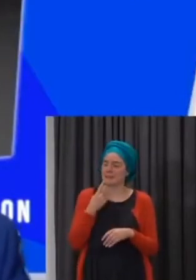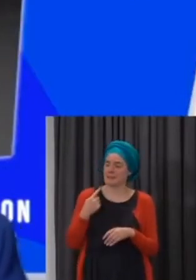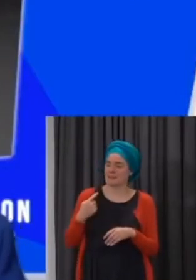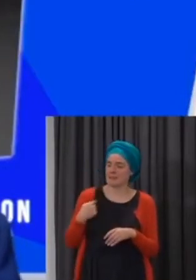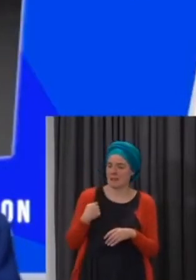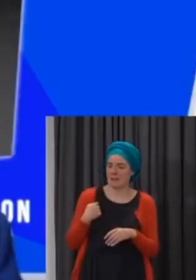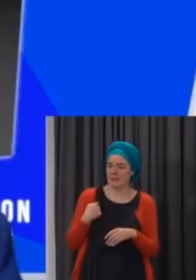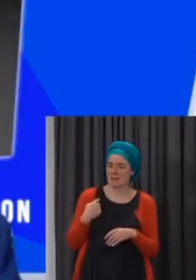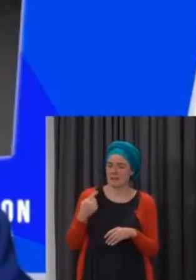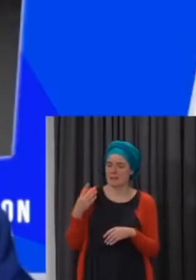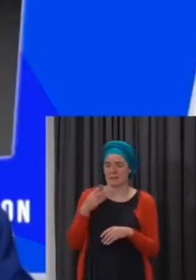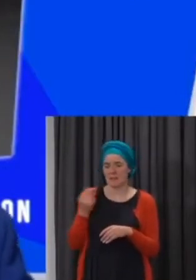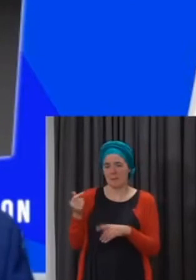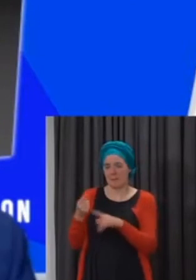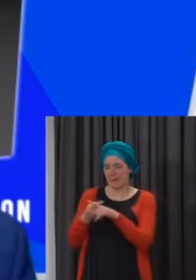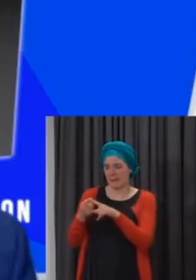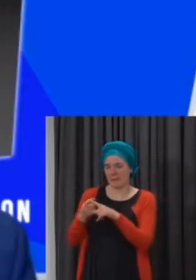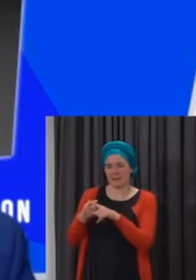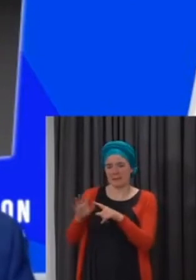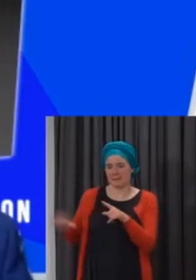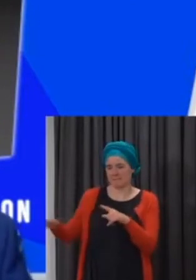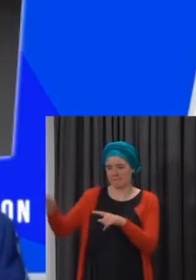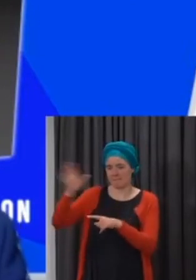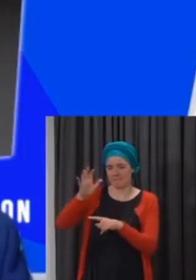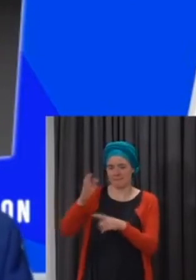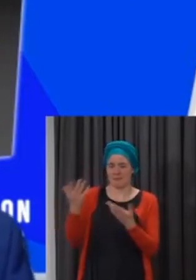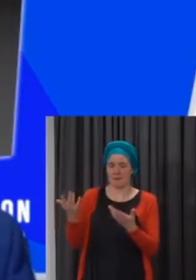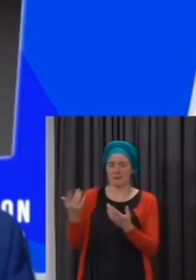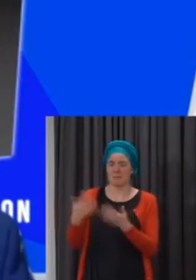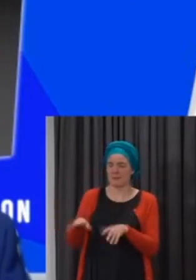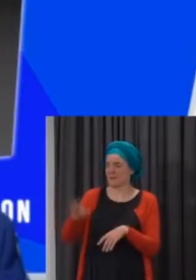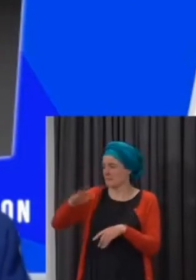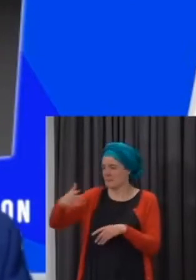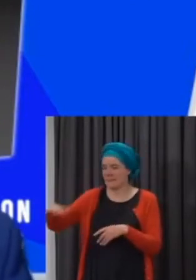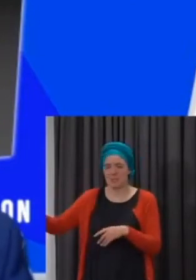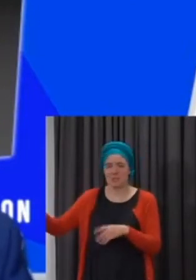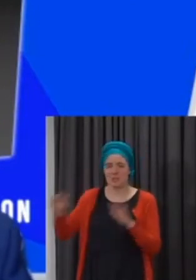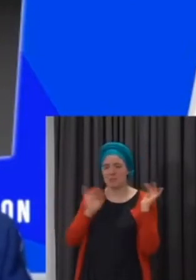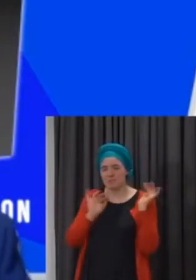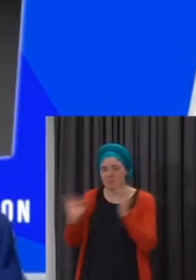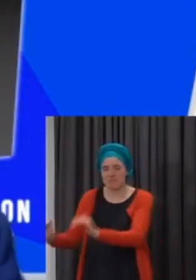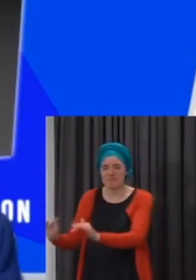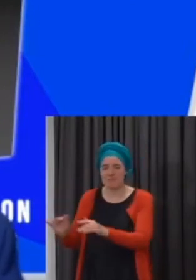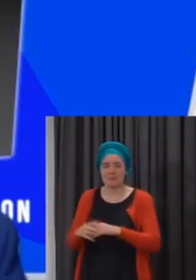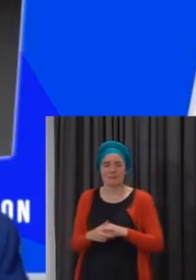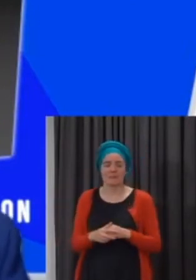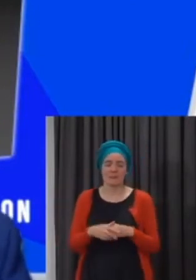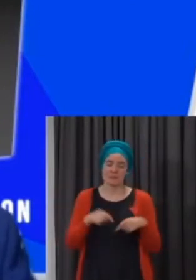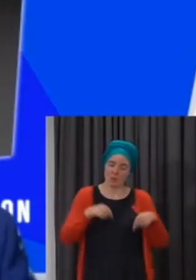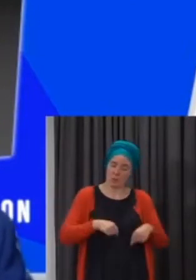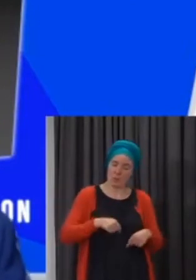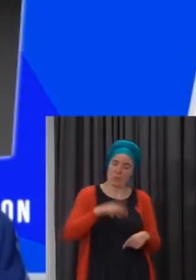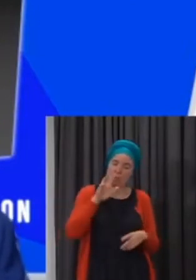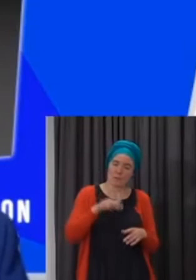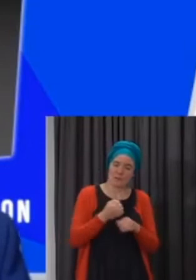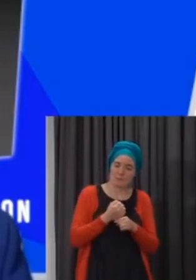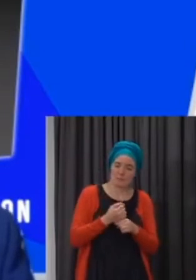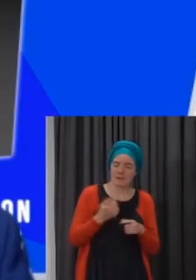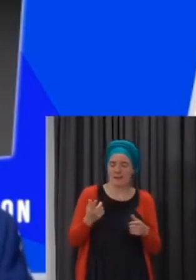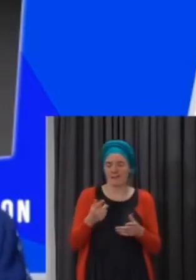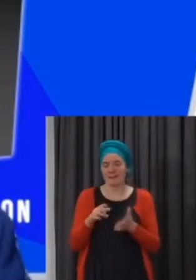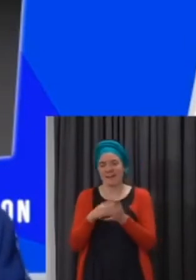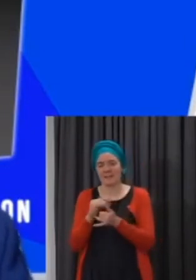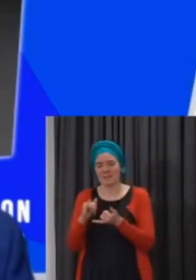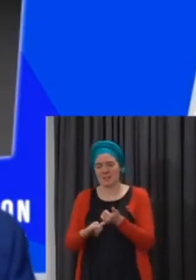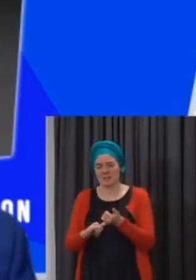some parts of England with crowded beaches, is there fear amongst the Welsh Government and also from your perspective within the NHS